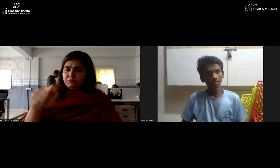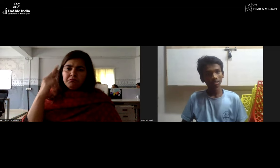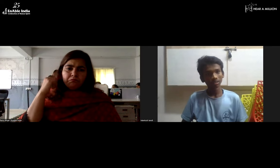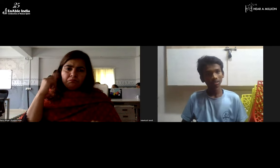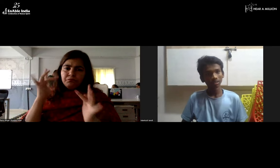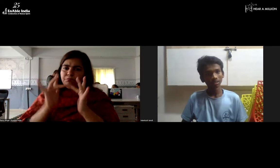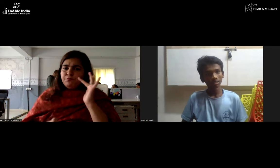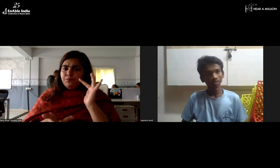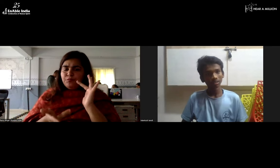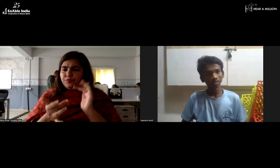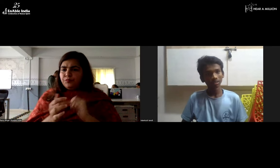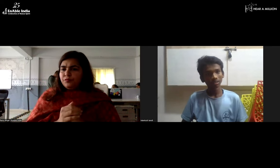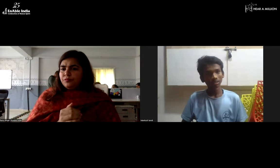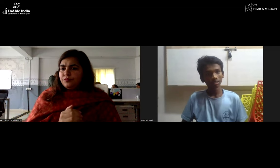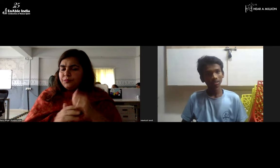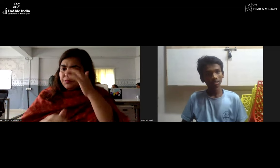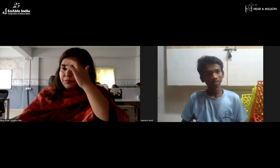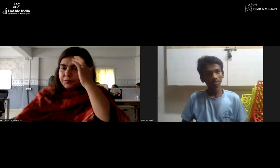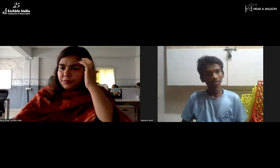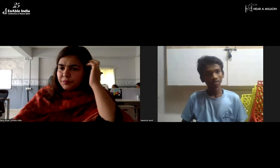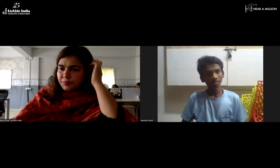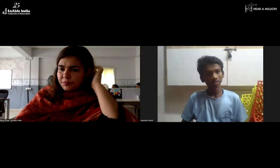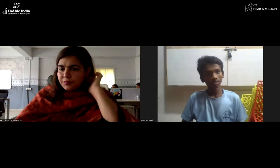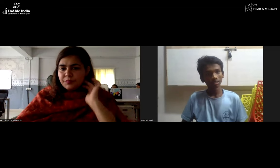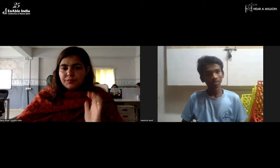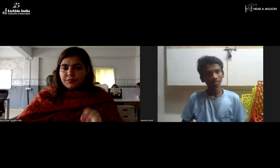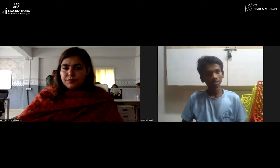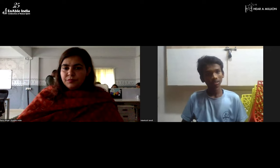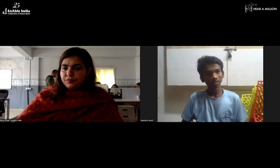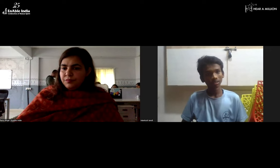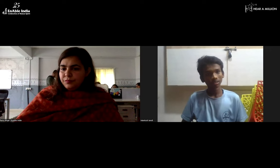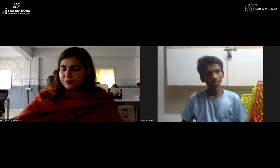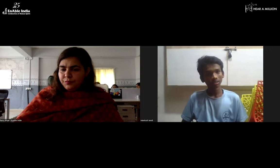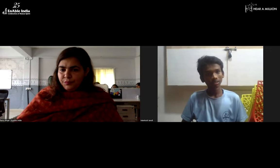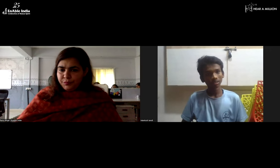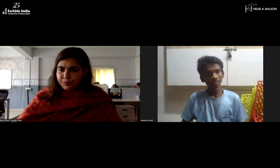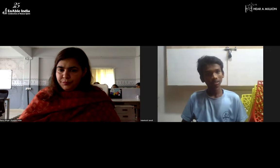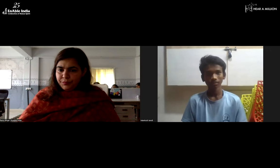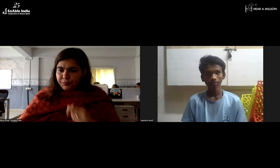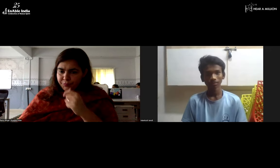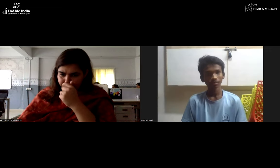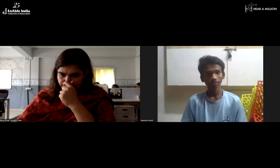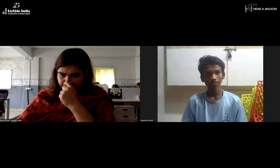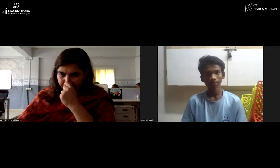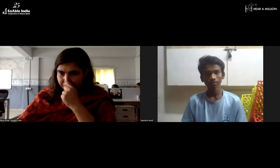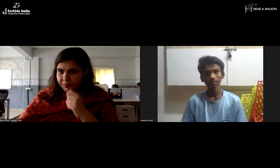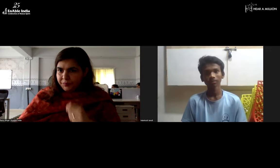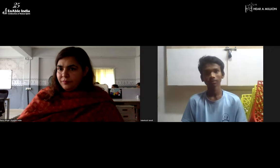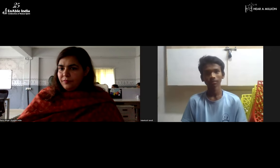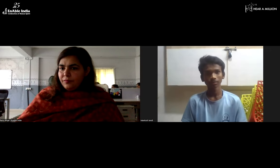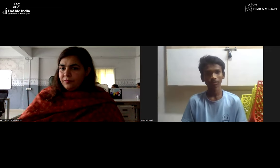Okay, something that I've learned. Yeah, so at Happy Hand School, like there must be something like new concepts that you've